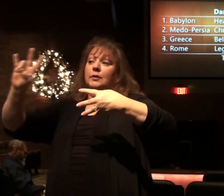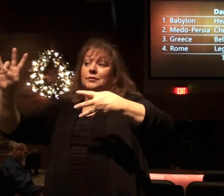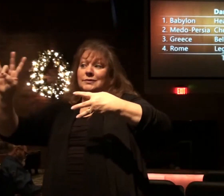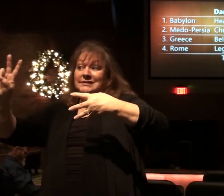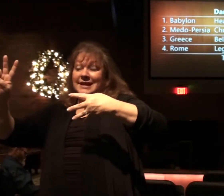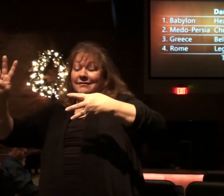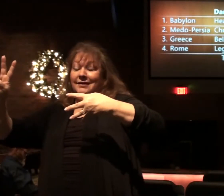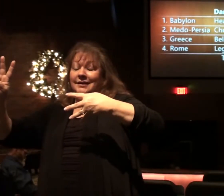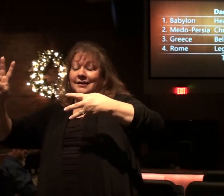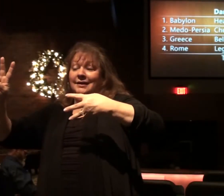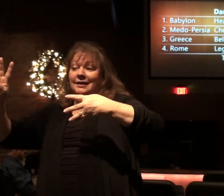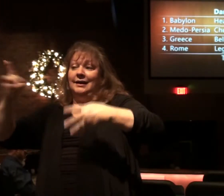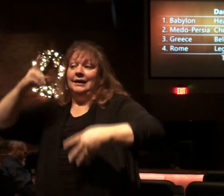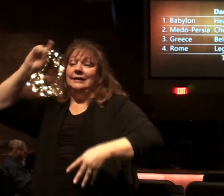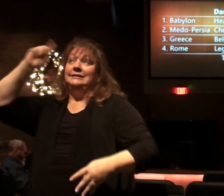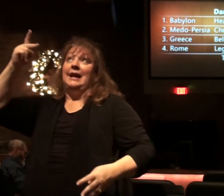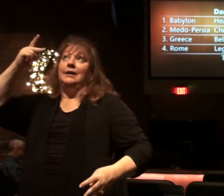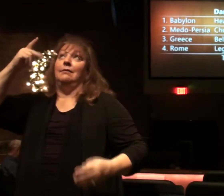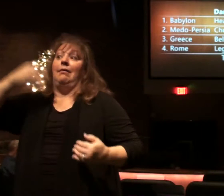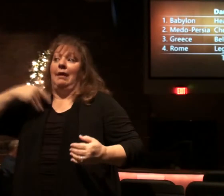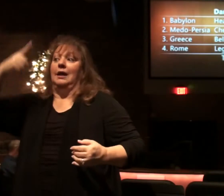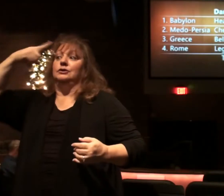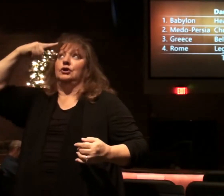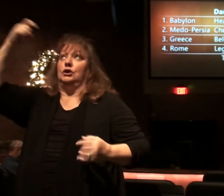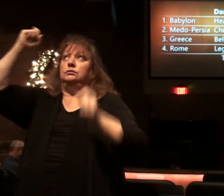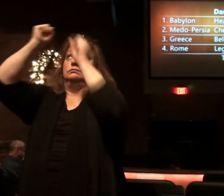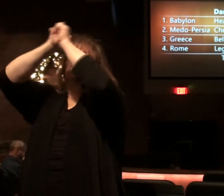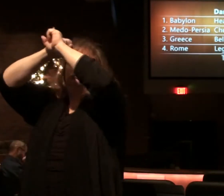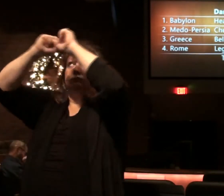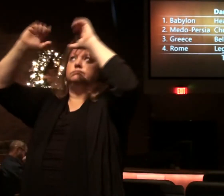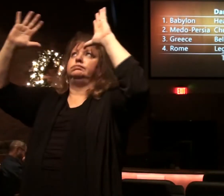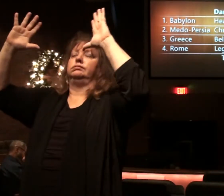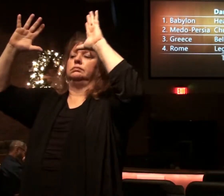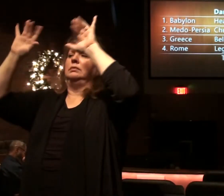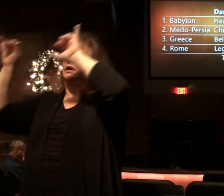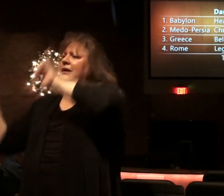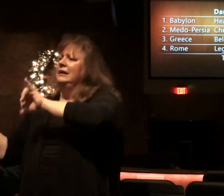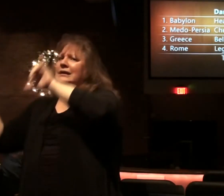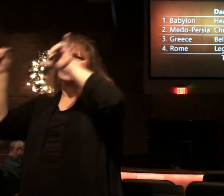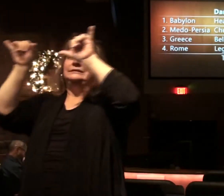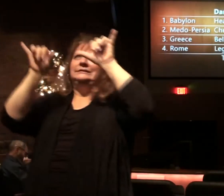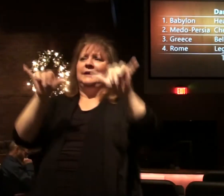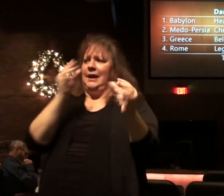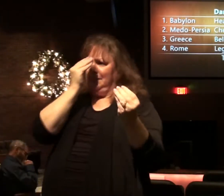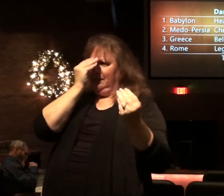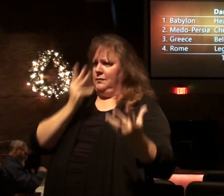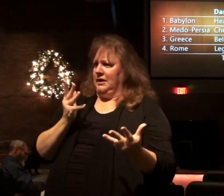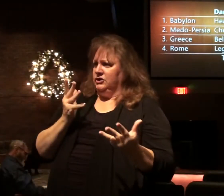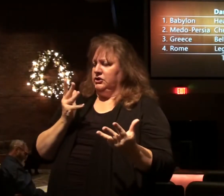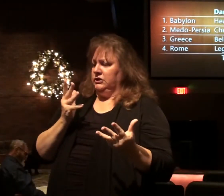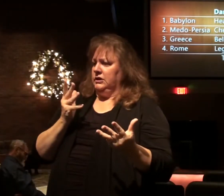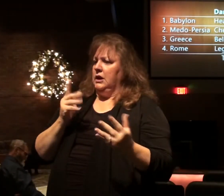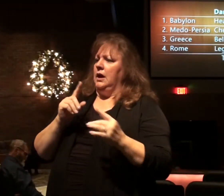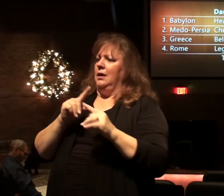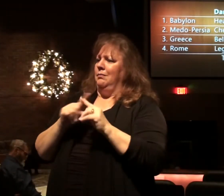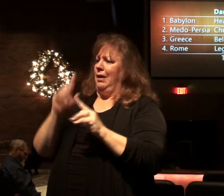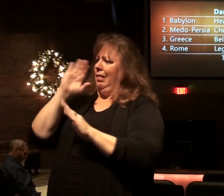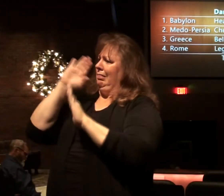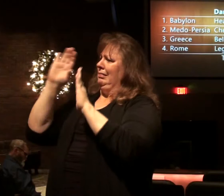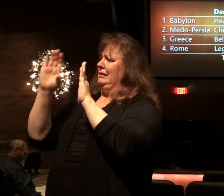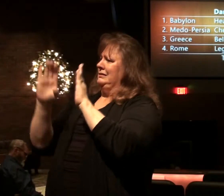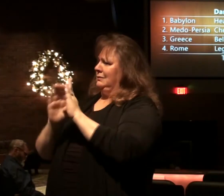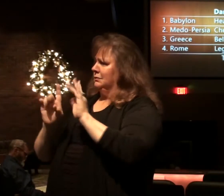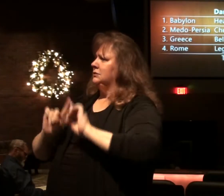Daniel is given a dream, and it is the same content with different